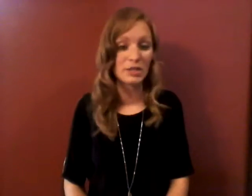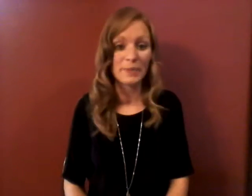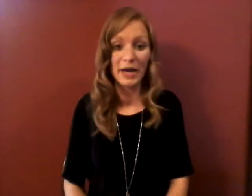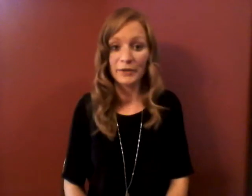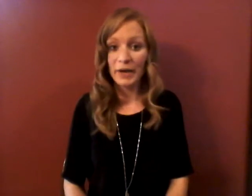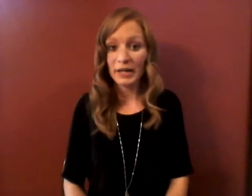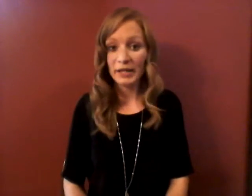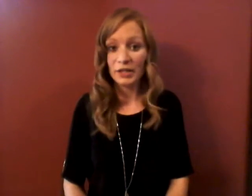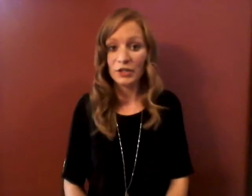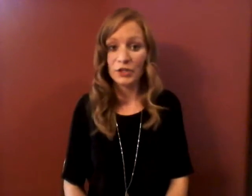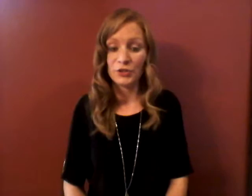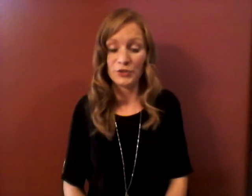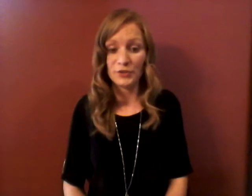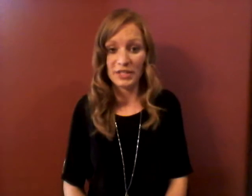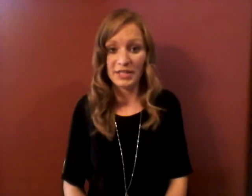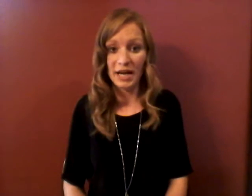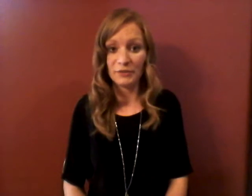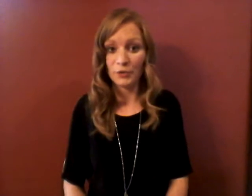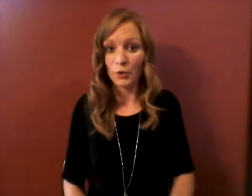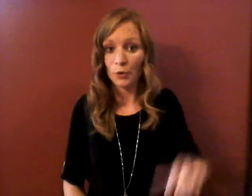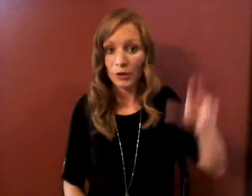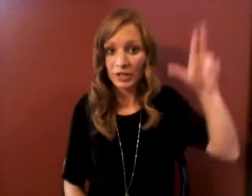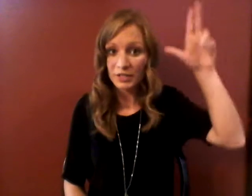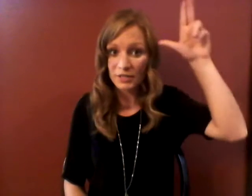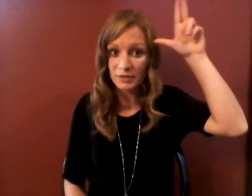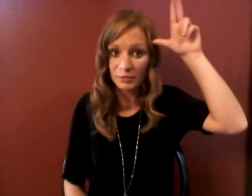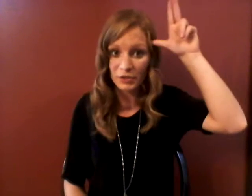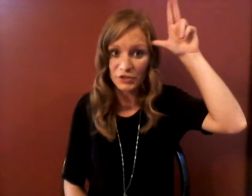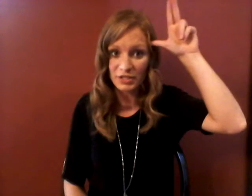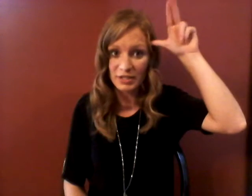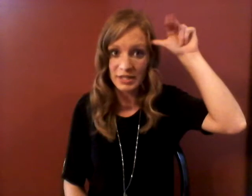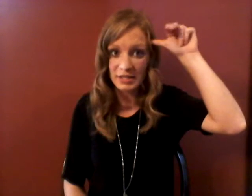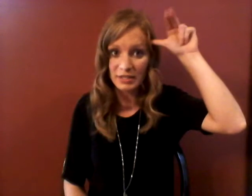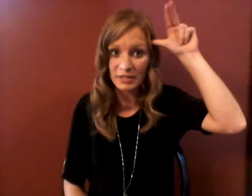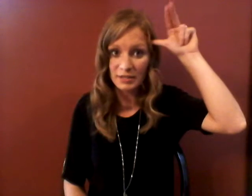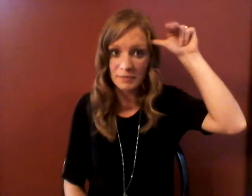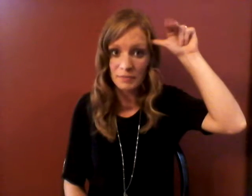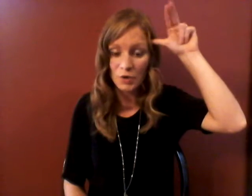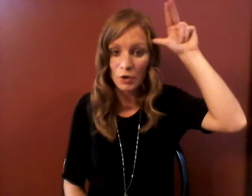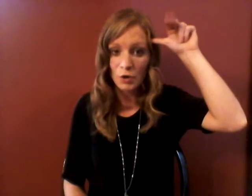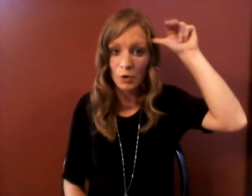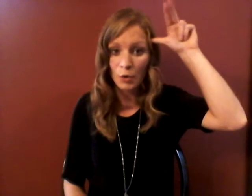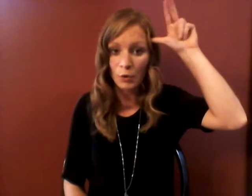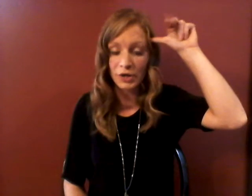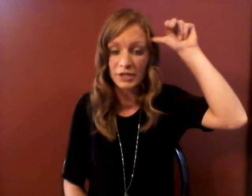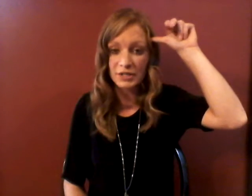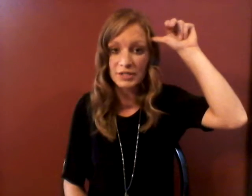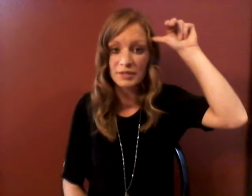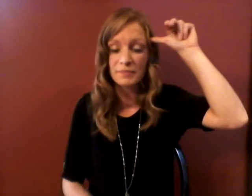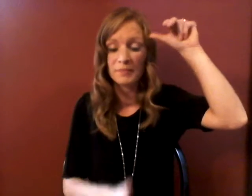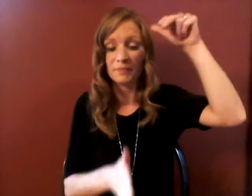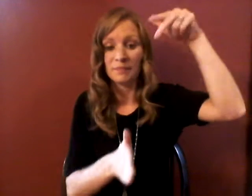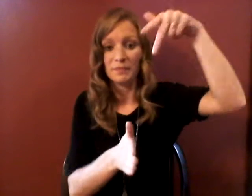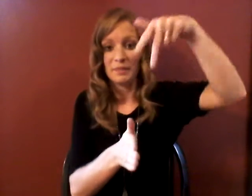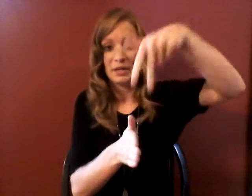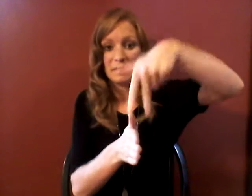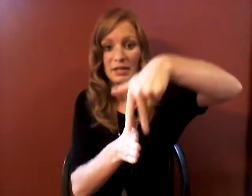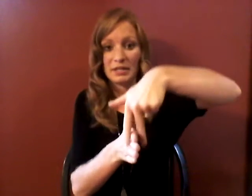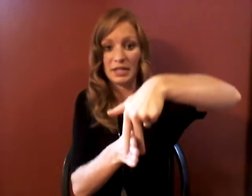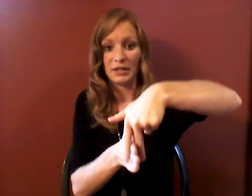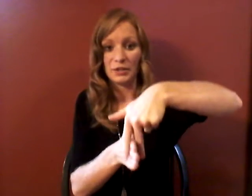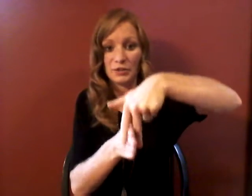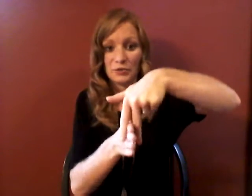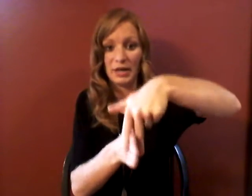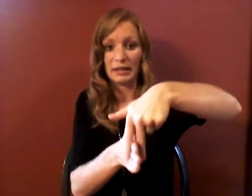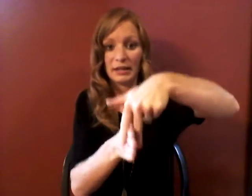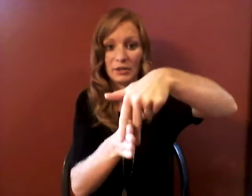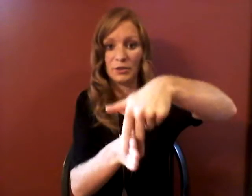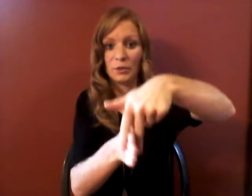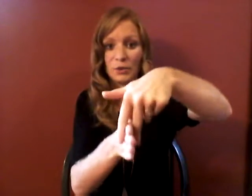Horseback riding, you do the sign for horse, which is this. Horse, and then it's like you're straddling a